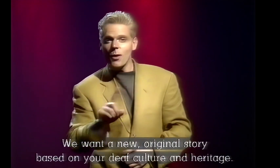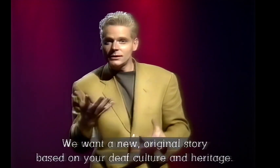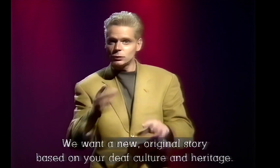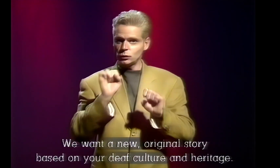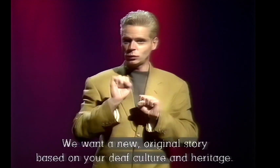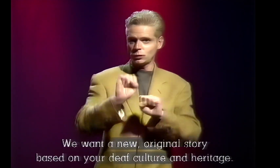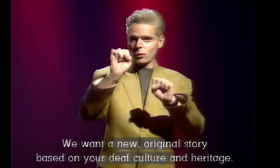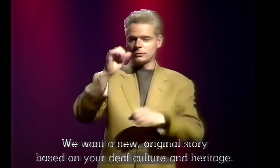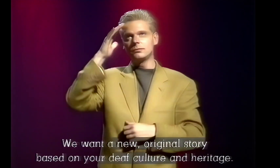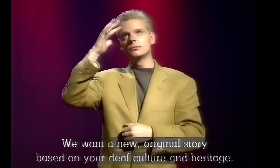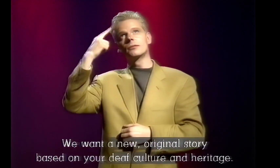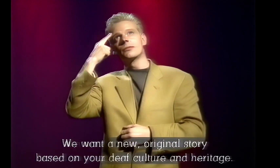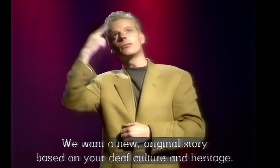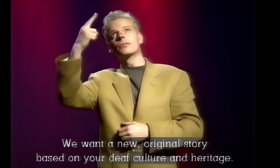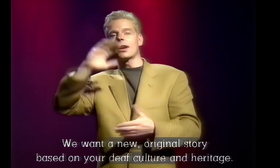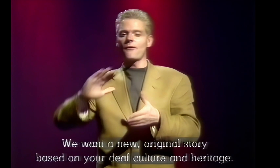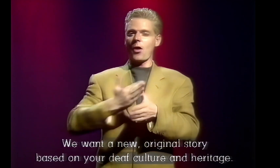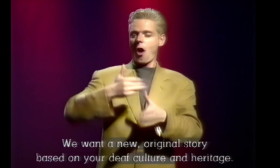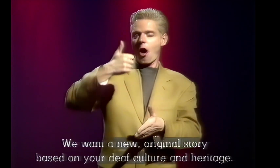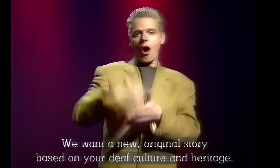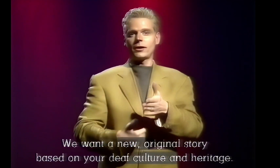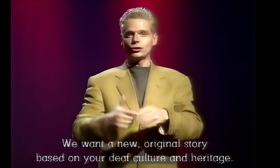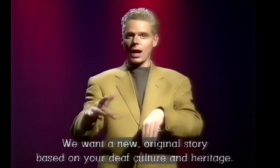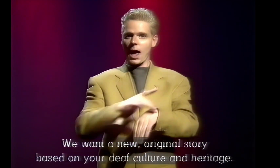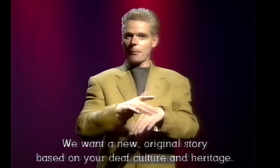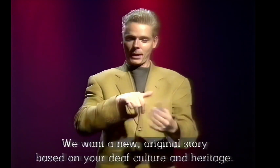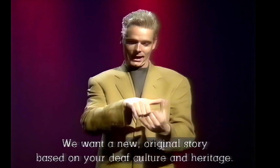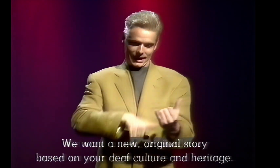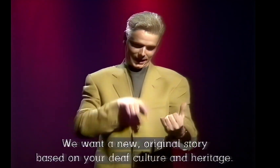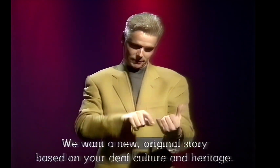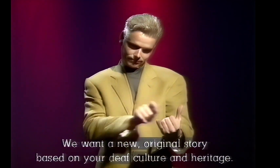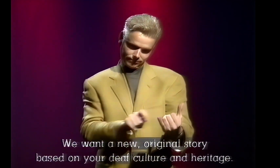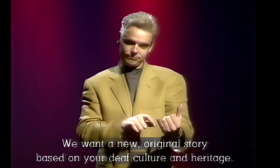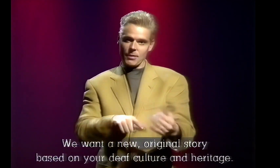We want a new, original story based on your deaf culture and heritage.